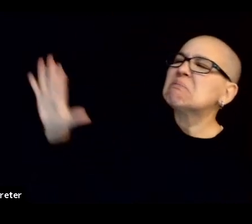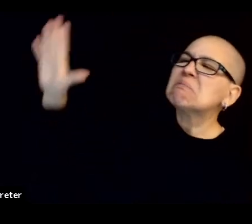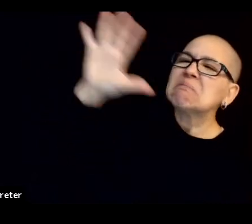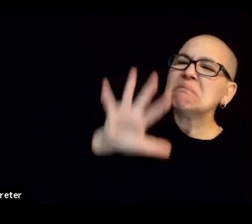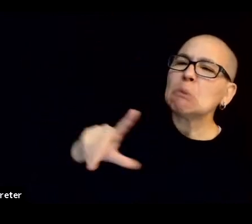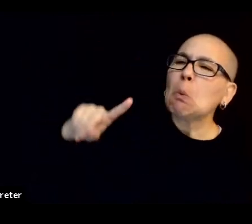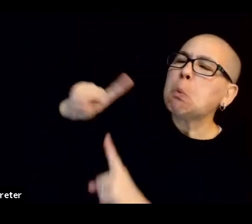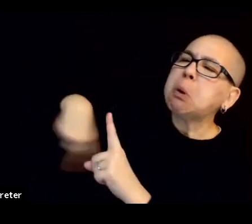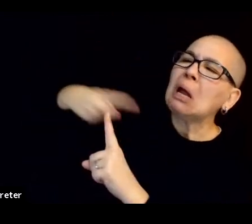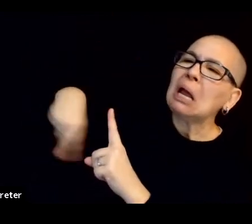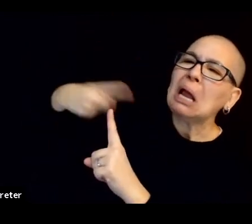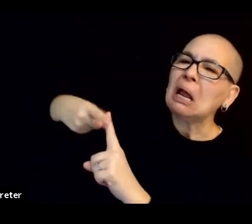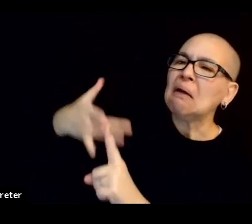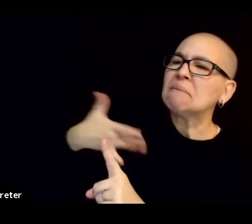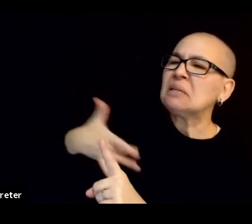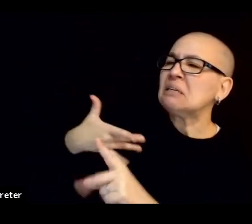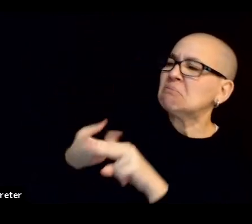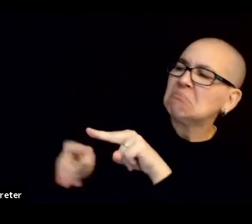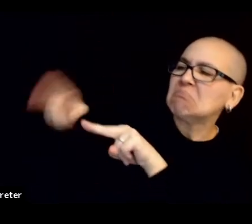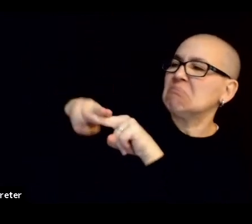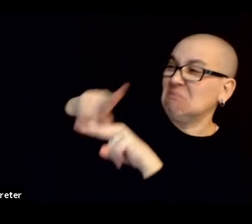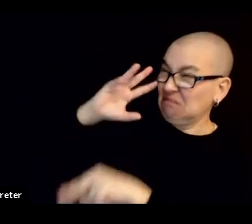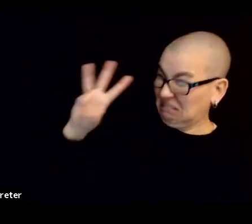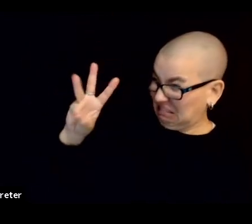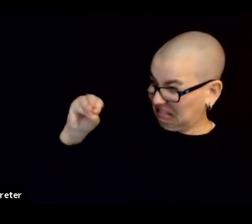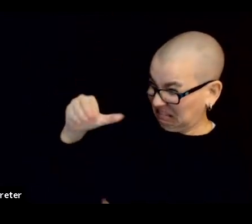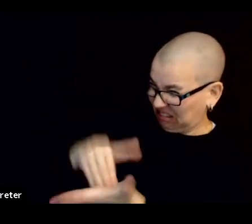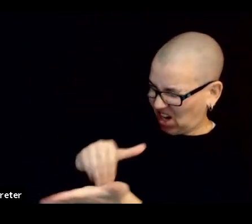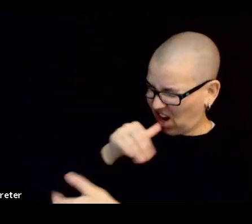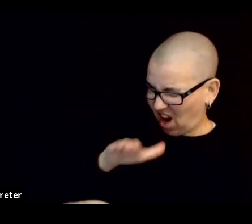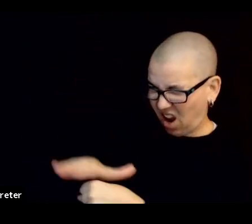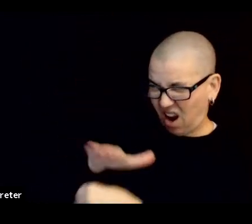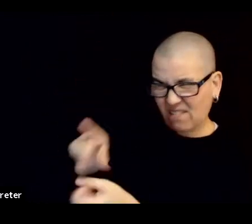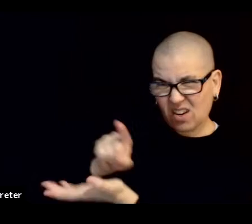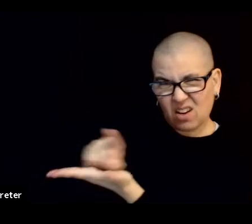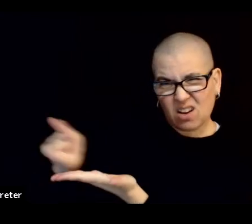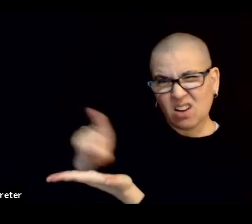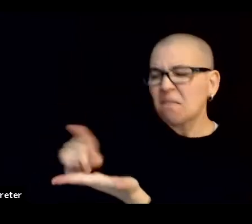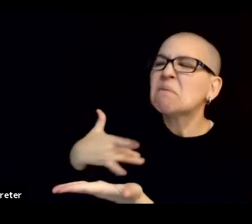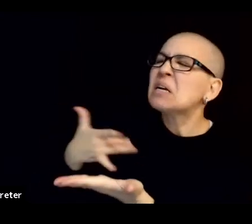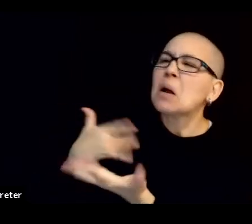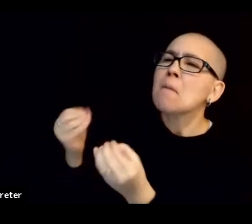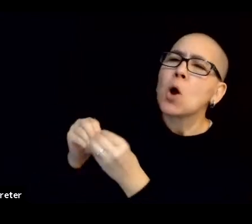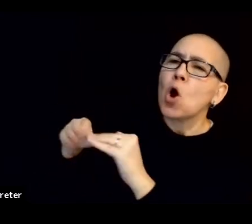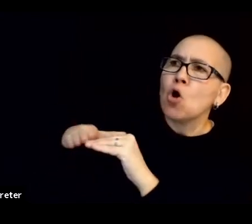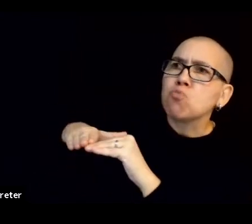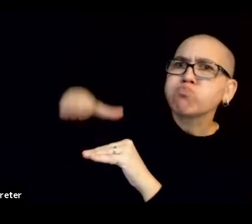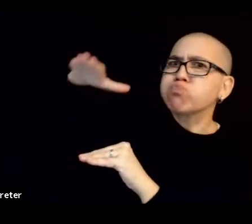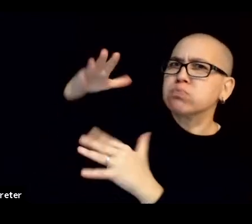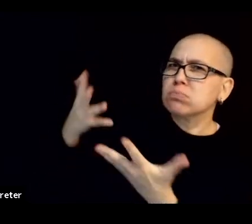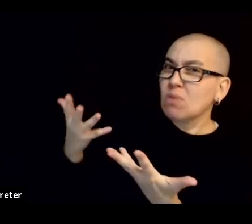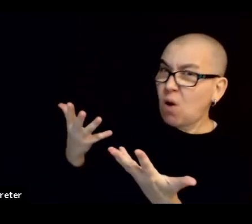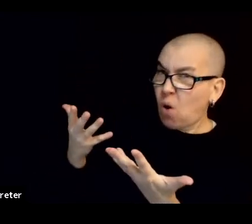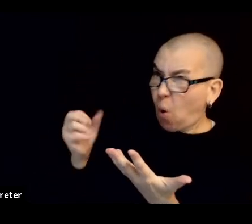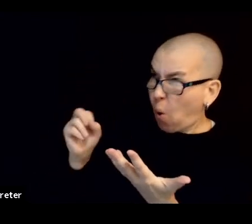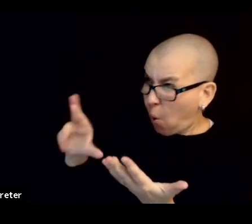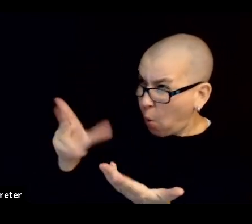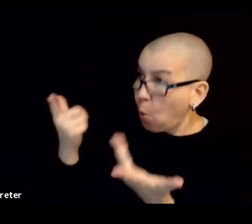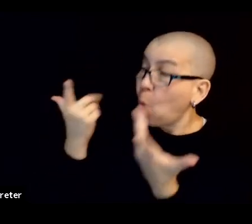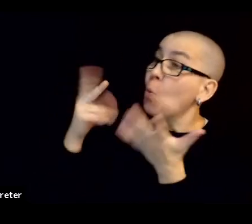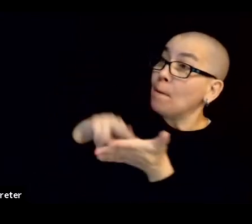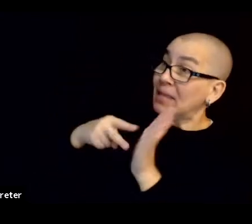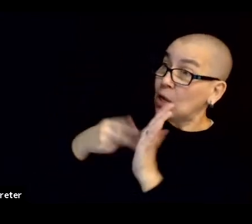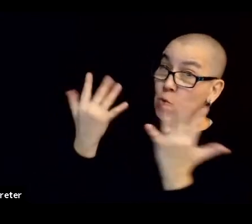up to potentially the end of February when the Johnson & Johnson shot comes online? Or are you hearing potentially it'll be sooner than